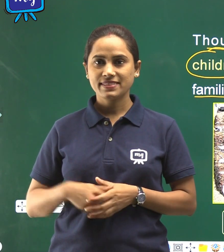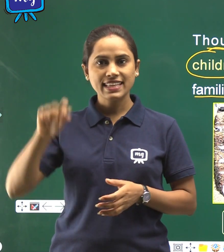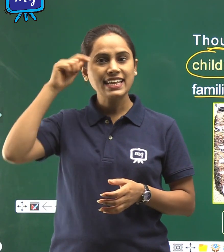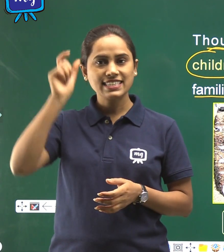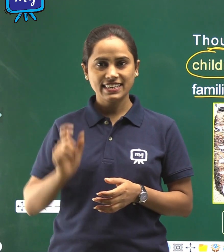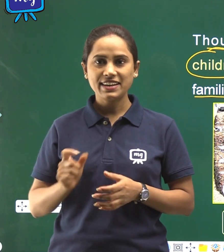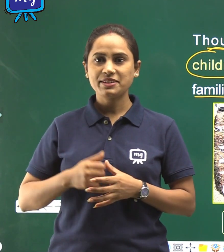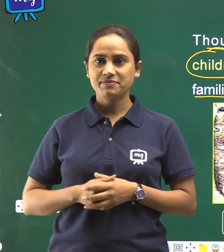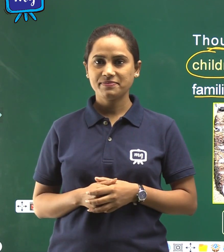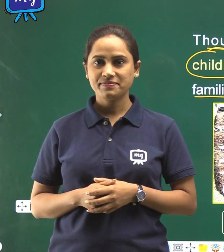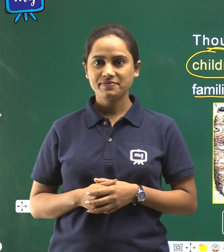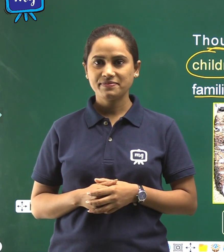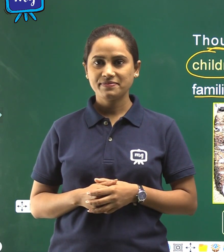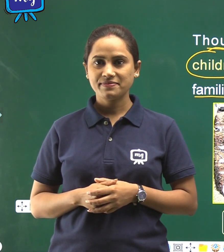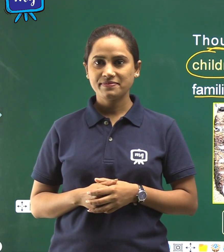children,